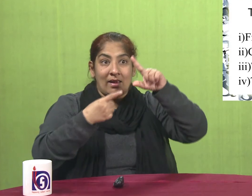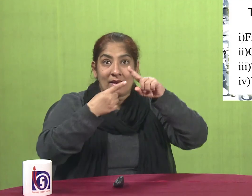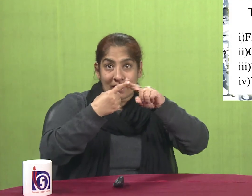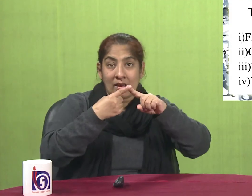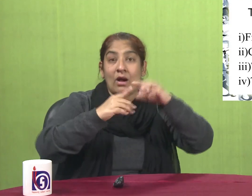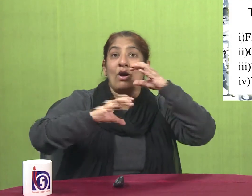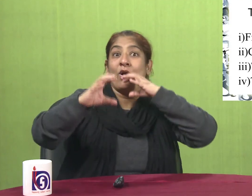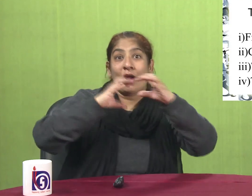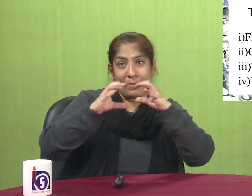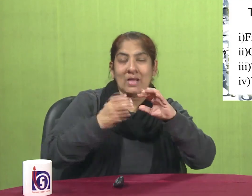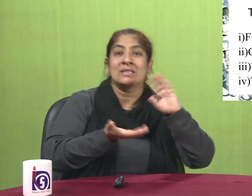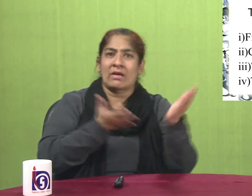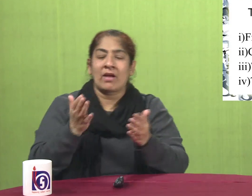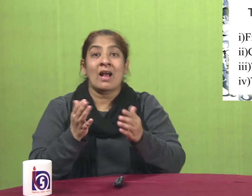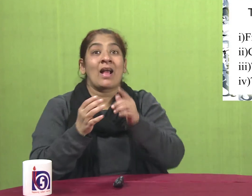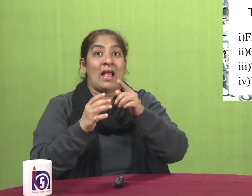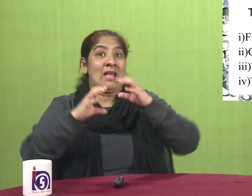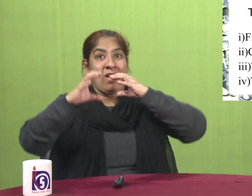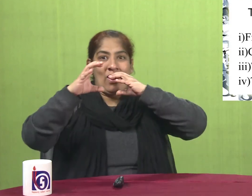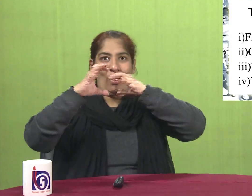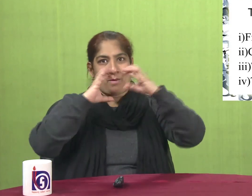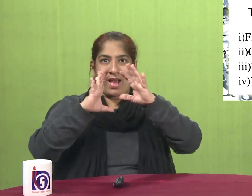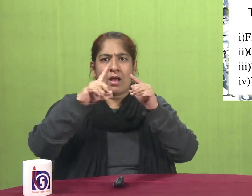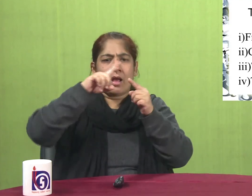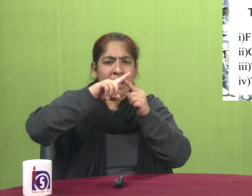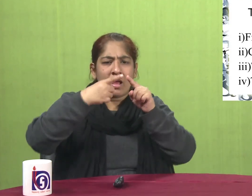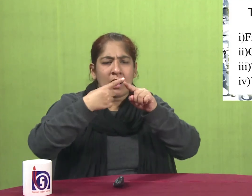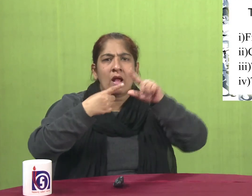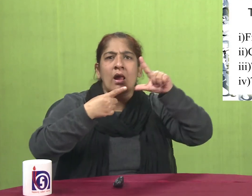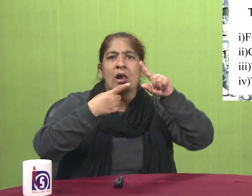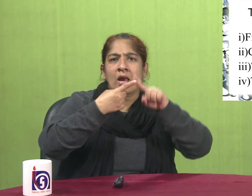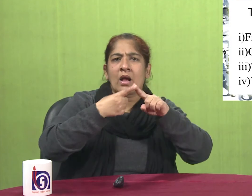Now, as we see in the slide, there is telecommunications services,